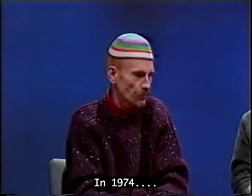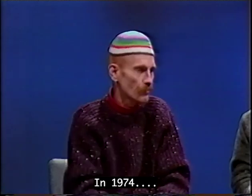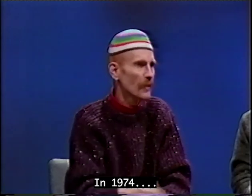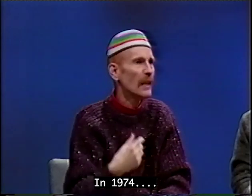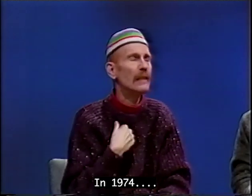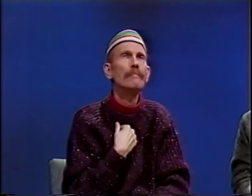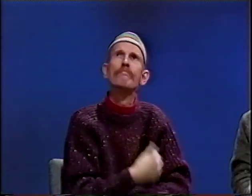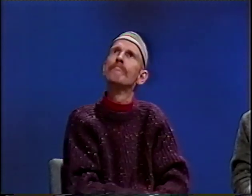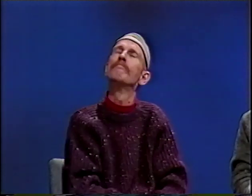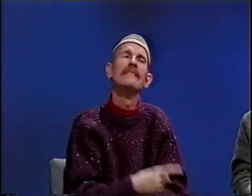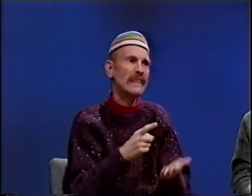1974,